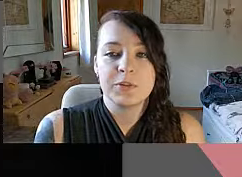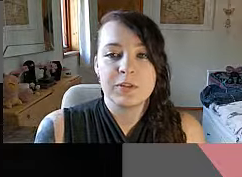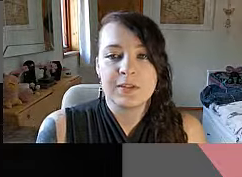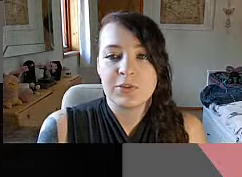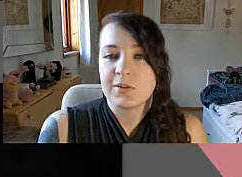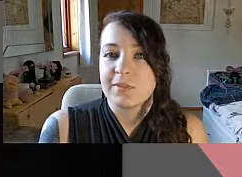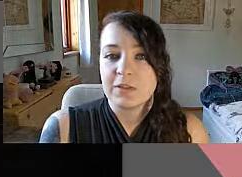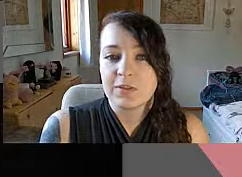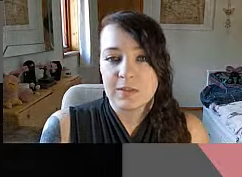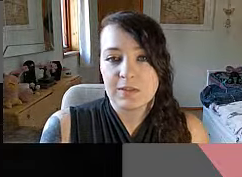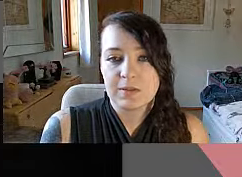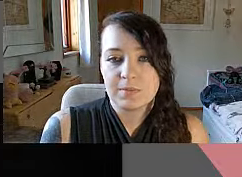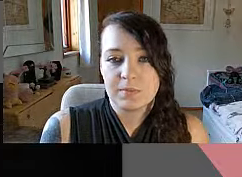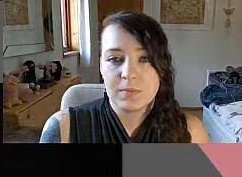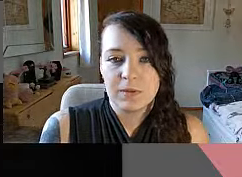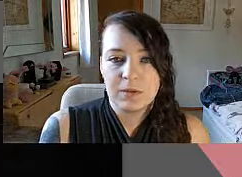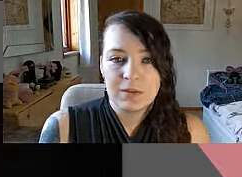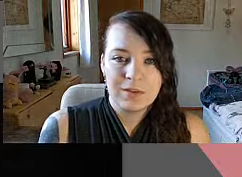control options in Street Fighter VI.